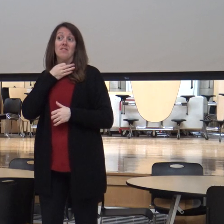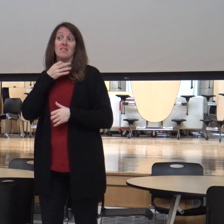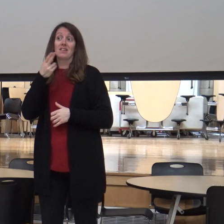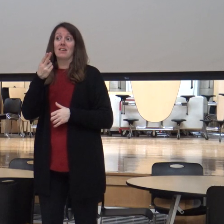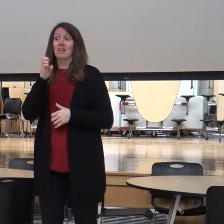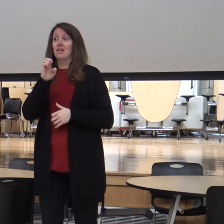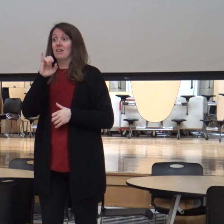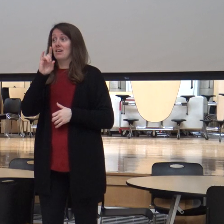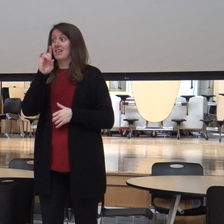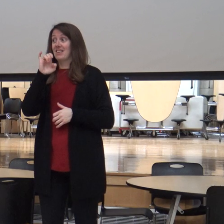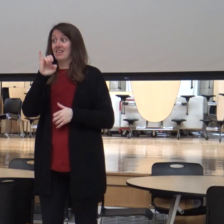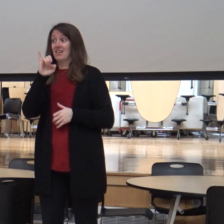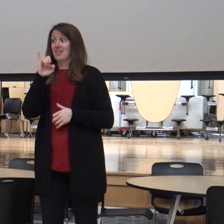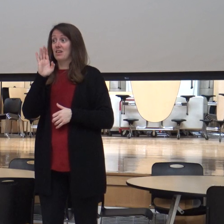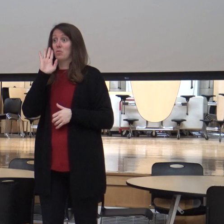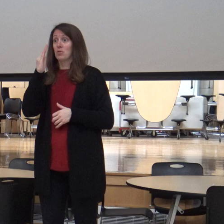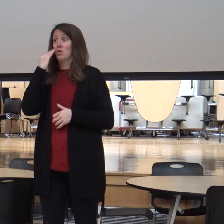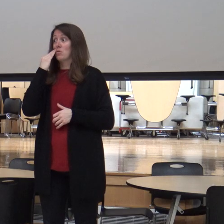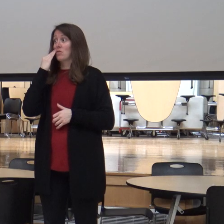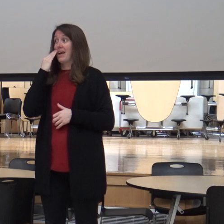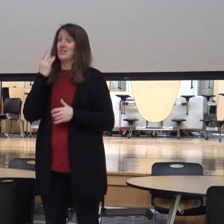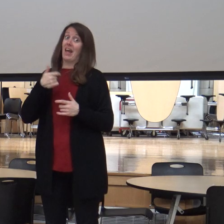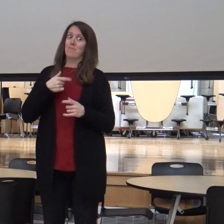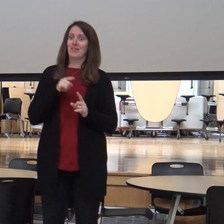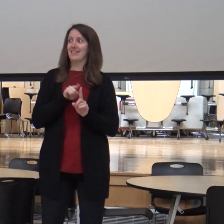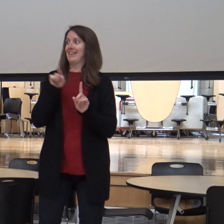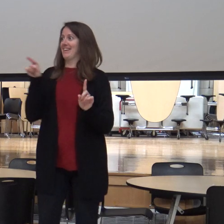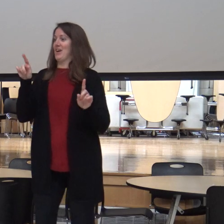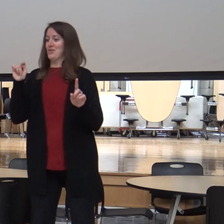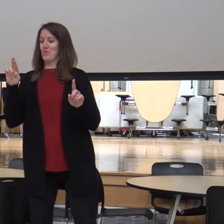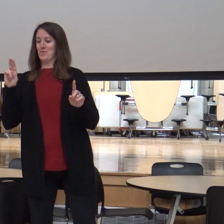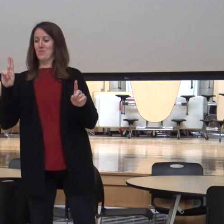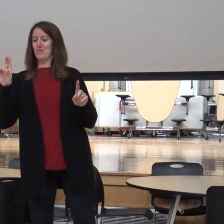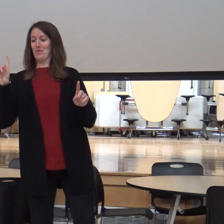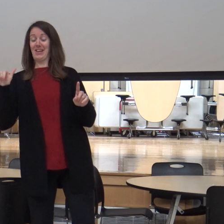actually going to defer. Can I ask Trudy? I can say a few